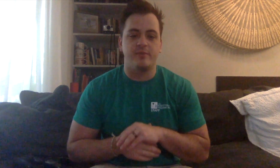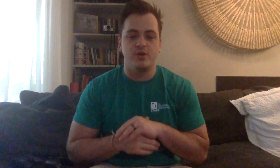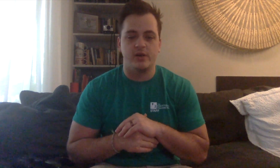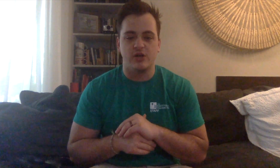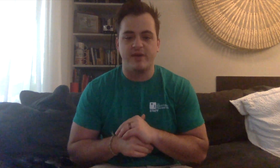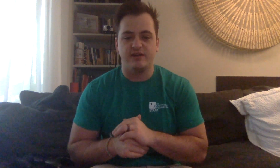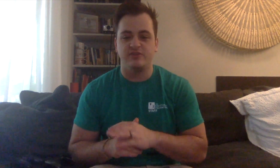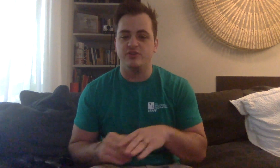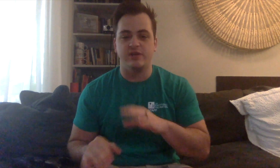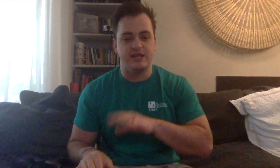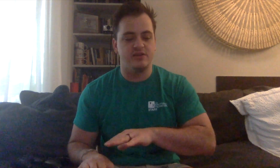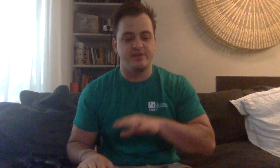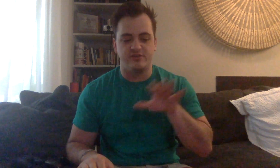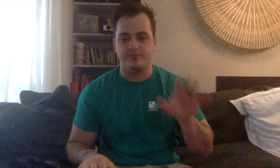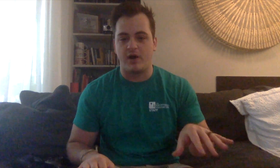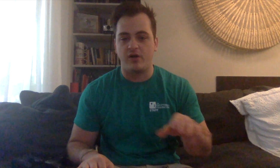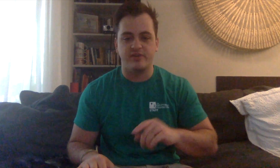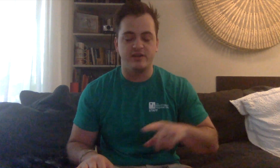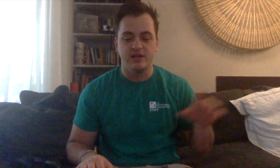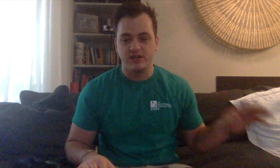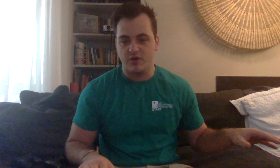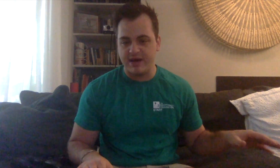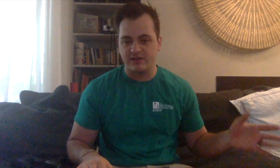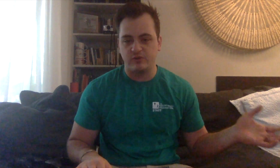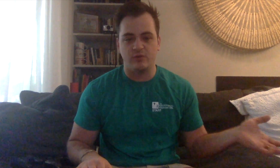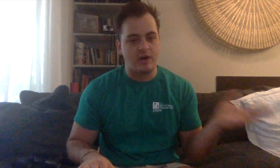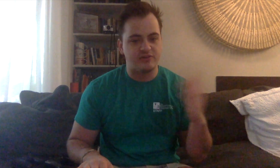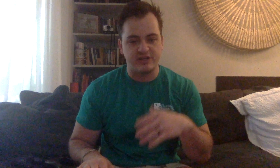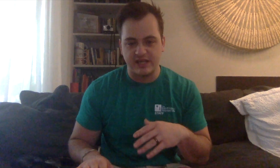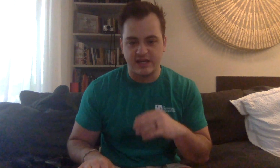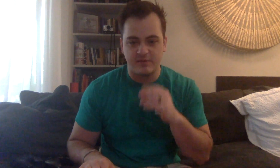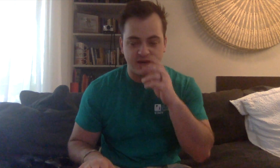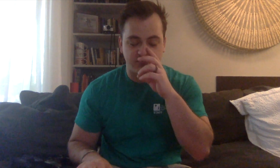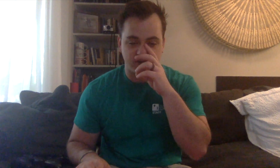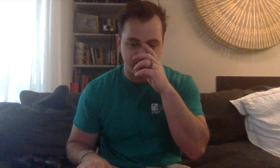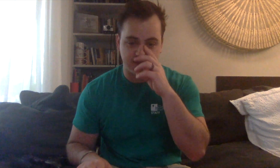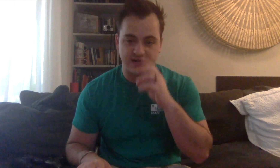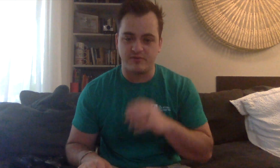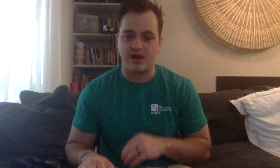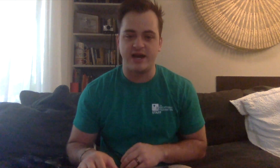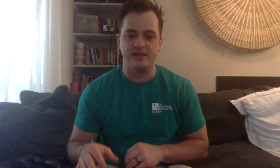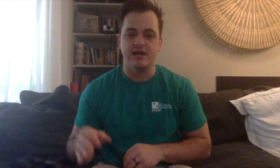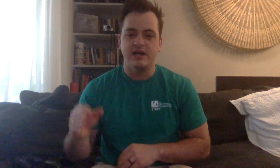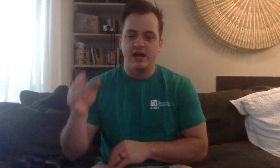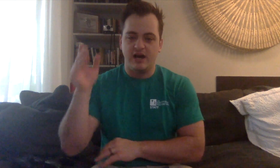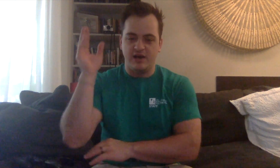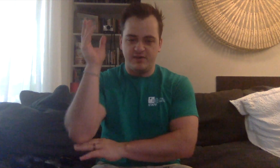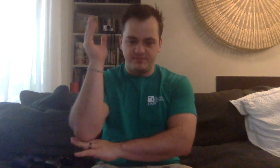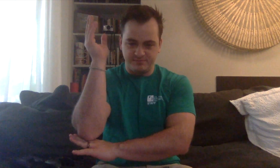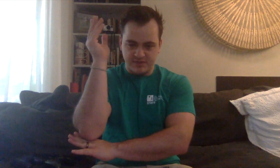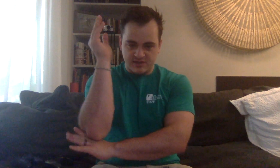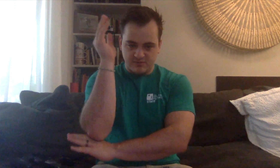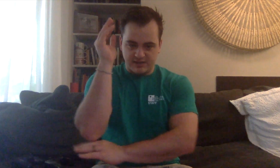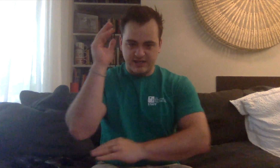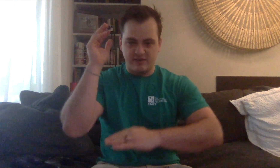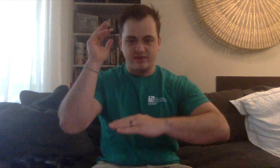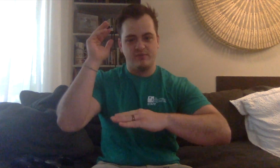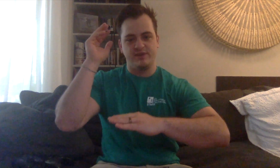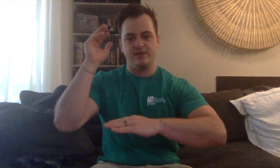want to go back to, you can easily just pause it, go back to it, watch it again, make sure that you get it right. But again, with the